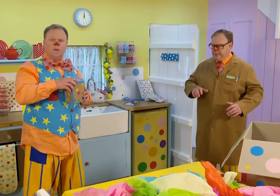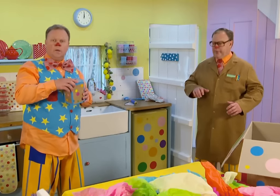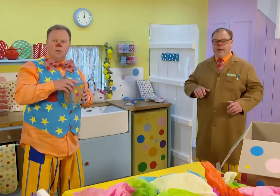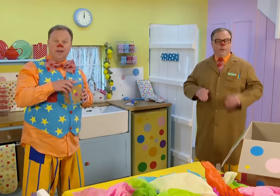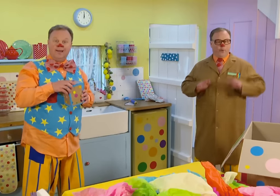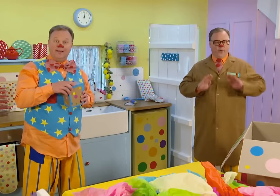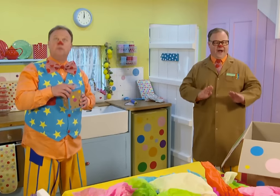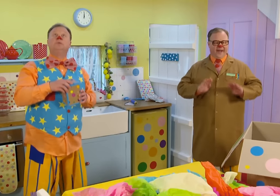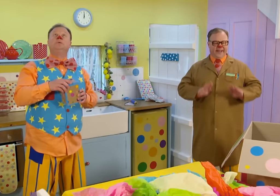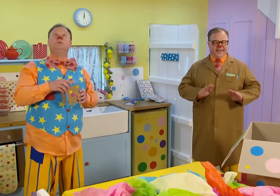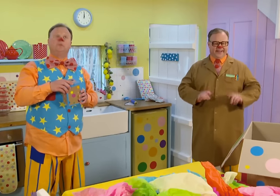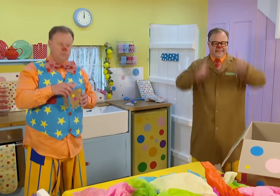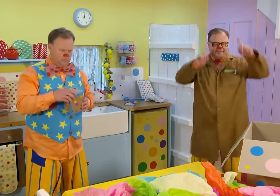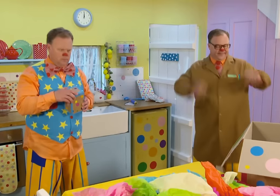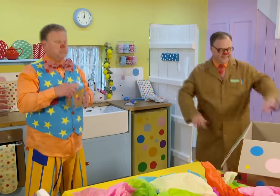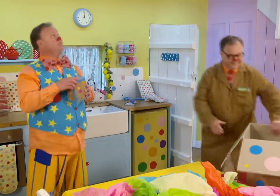ball. Wait.